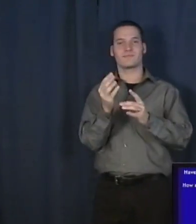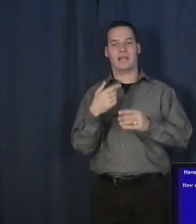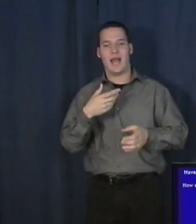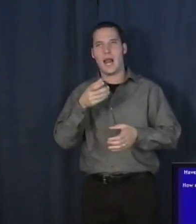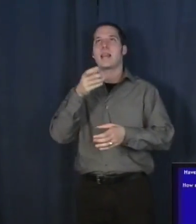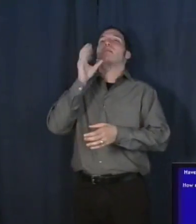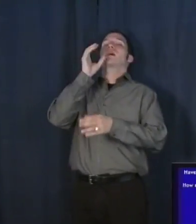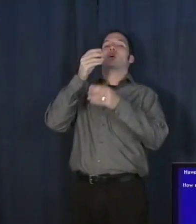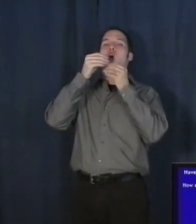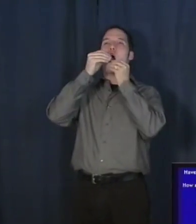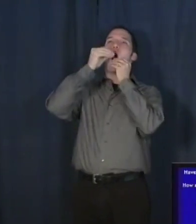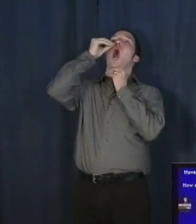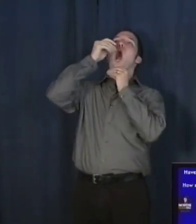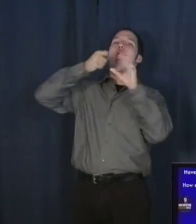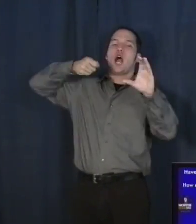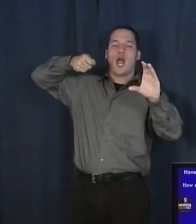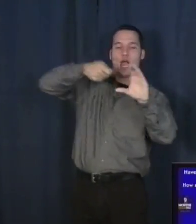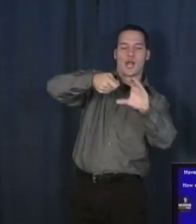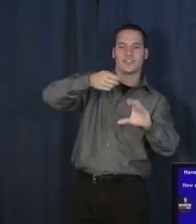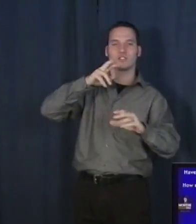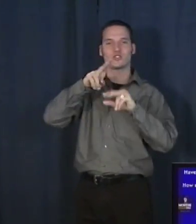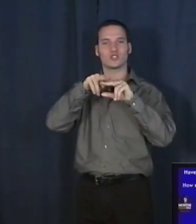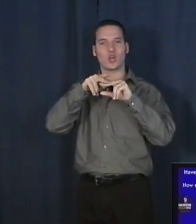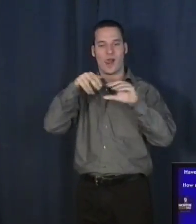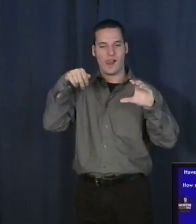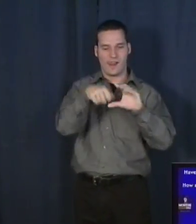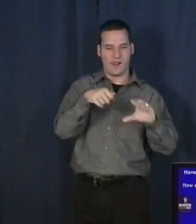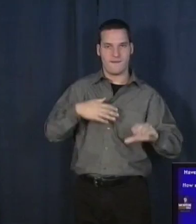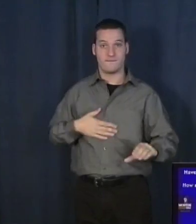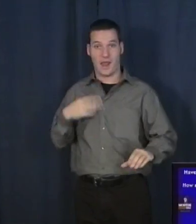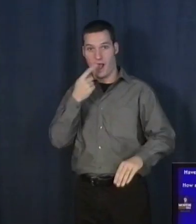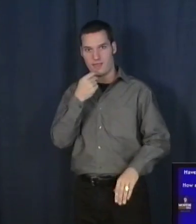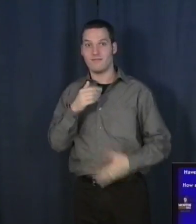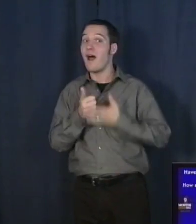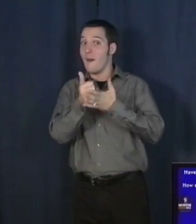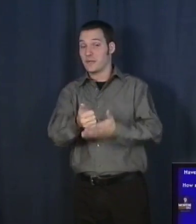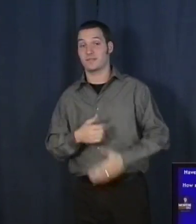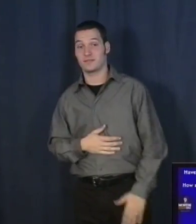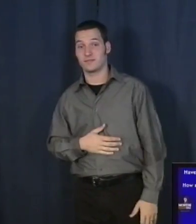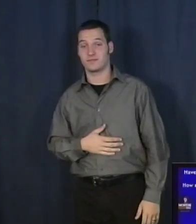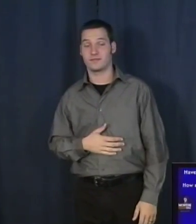I got it. Lean back, open up. We're going to shove in a spoonful of salt. Now that'll help you.